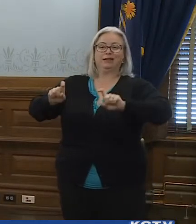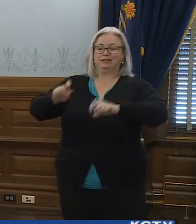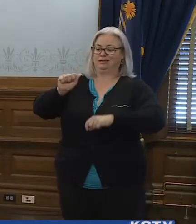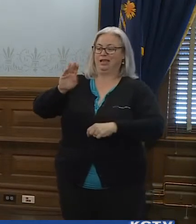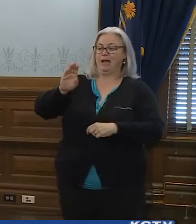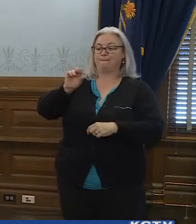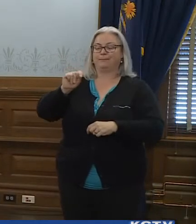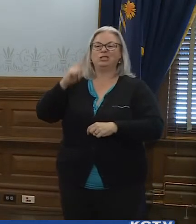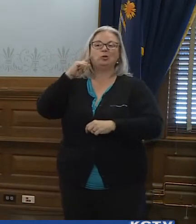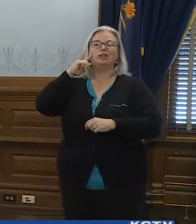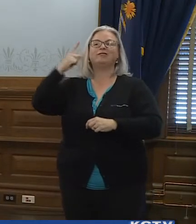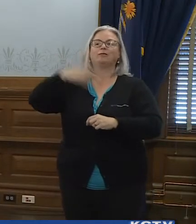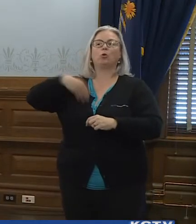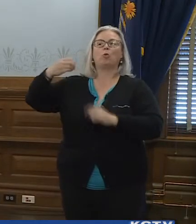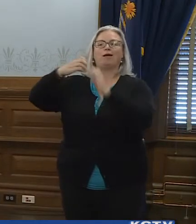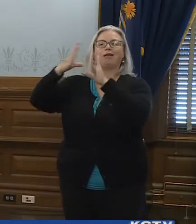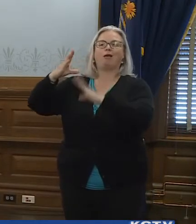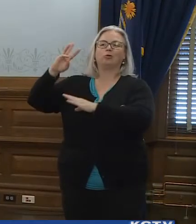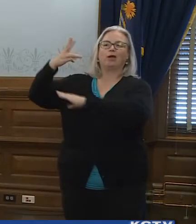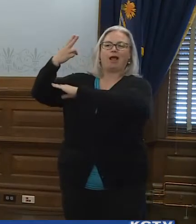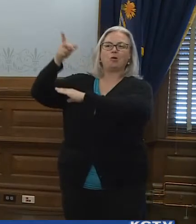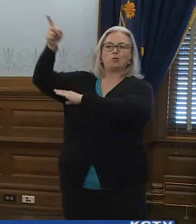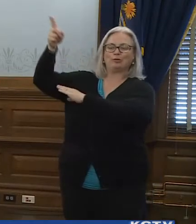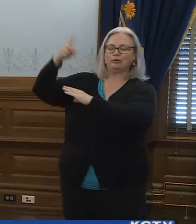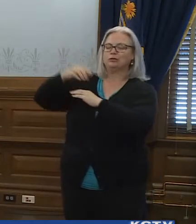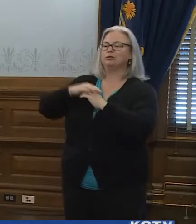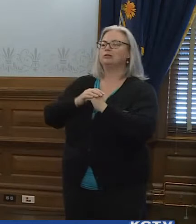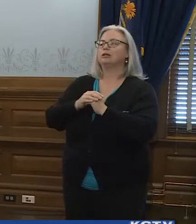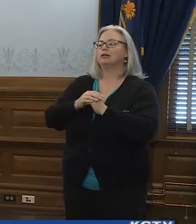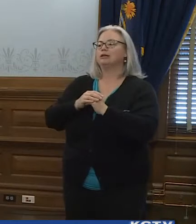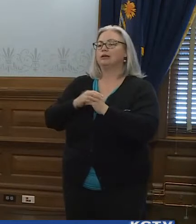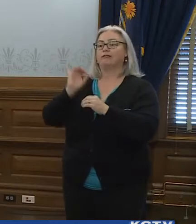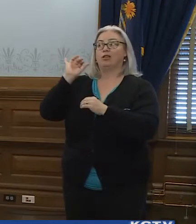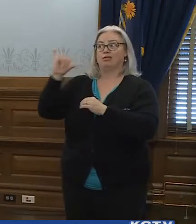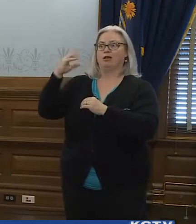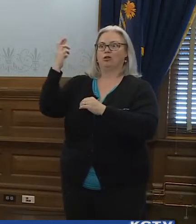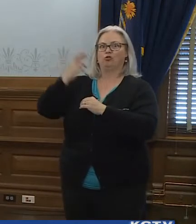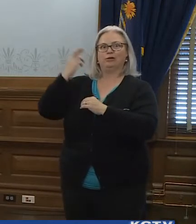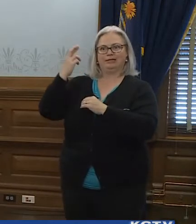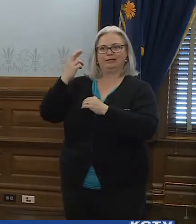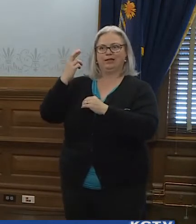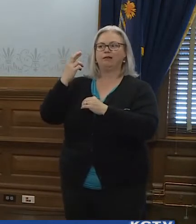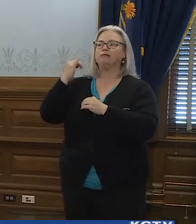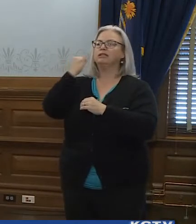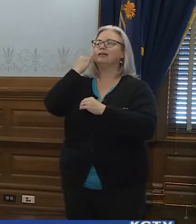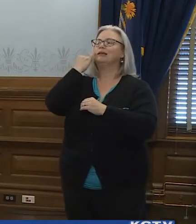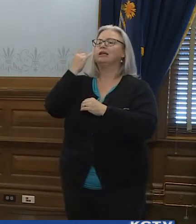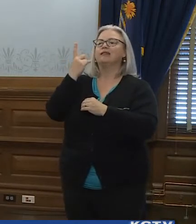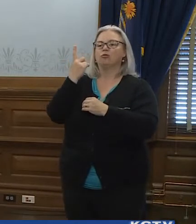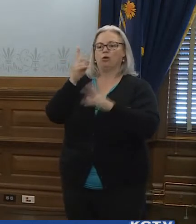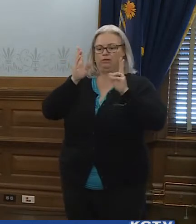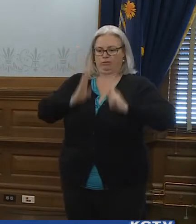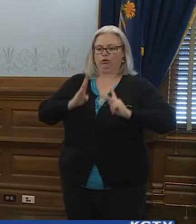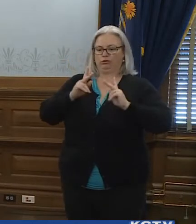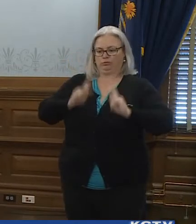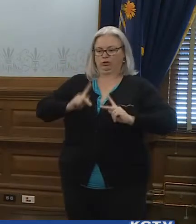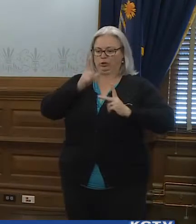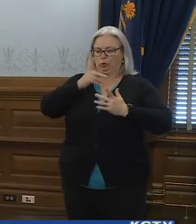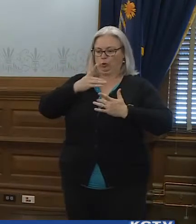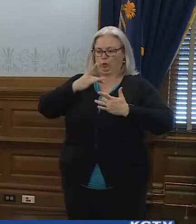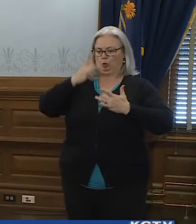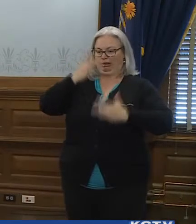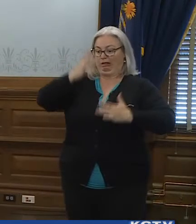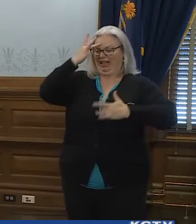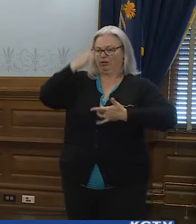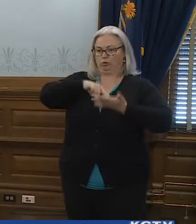and you heard about it in the White House, and for that reason, for example, if we have a person that's ill or